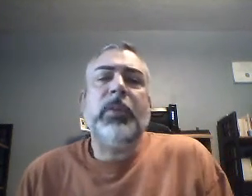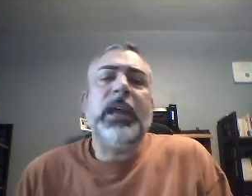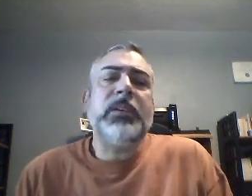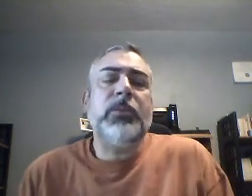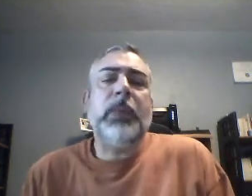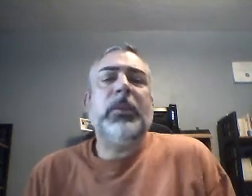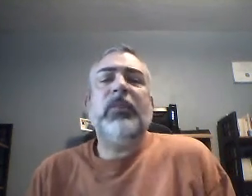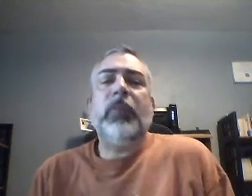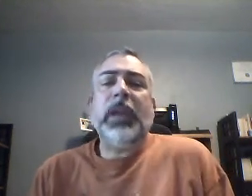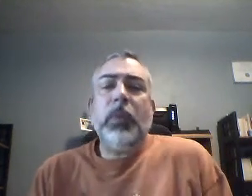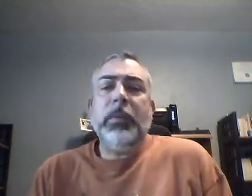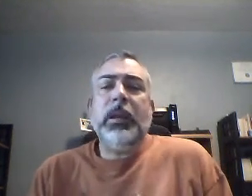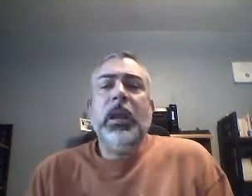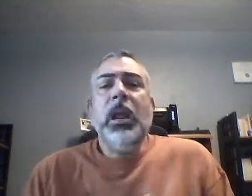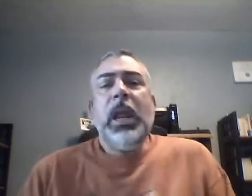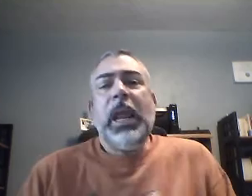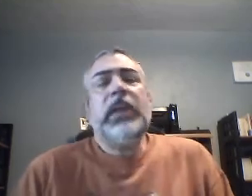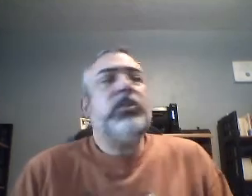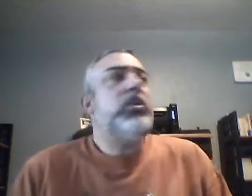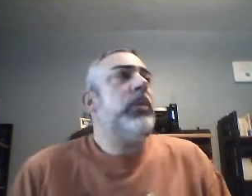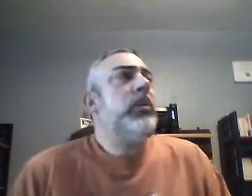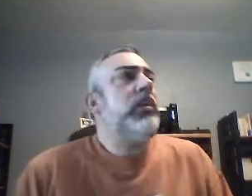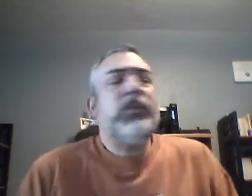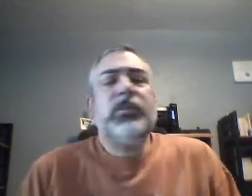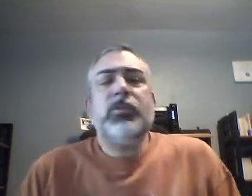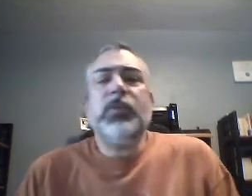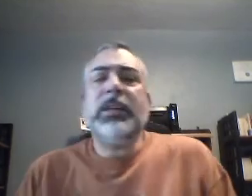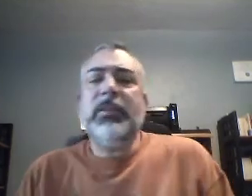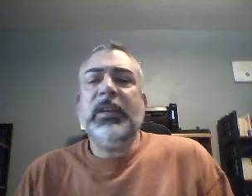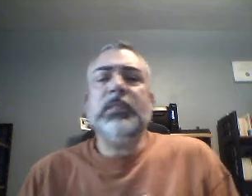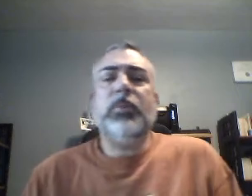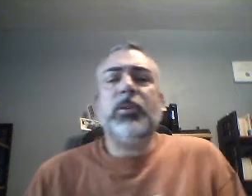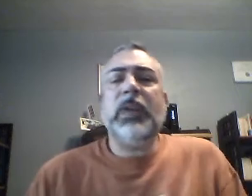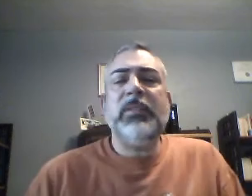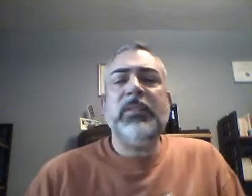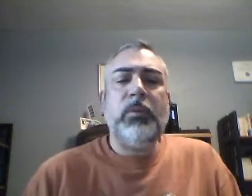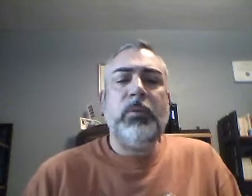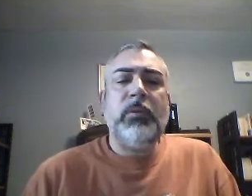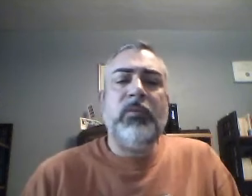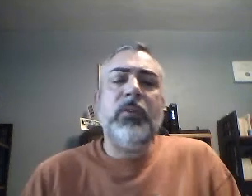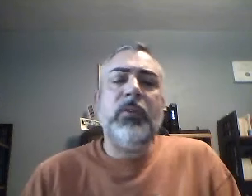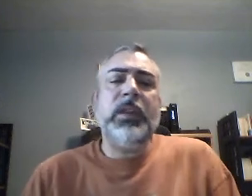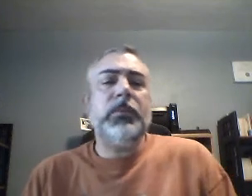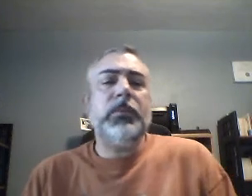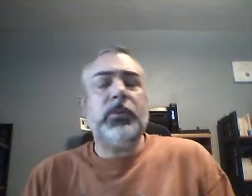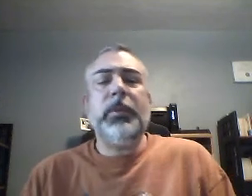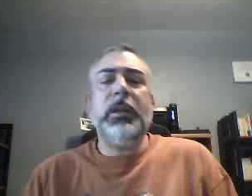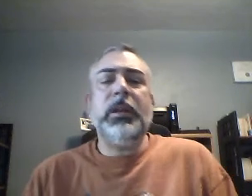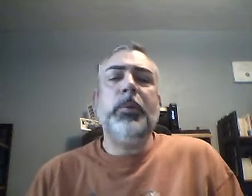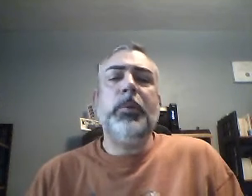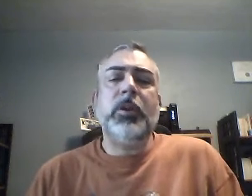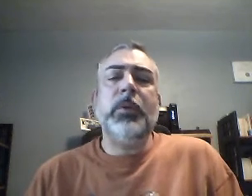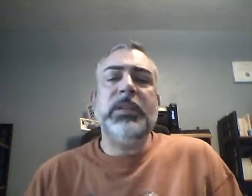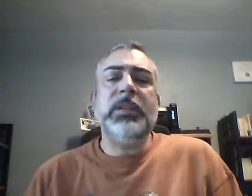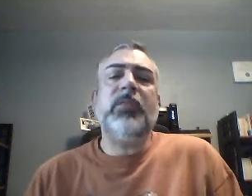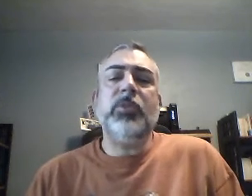Bilitis predominantly for gay women. And so there were a lot of social activities, political activities that were involved, and they started to begin to build cohesive communities